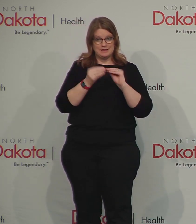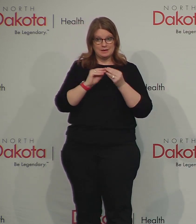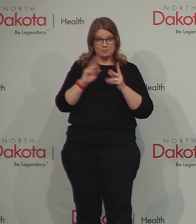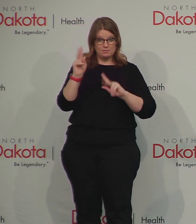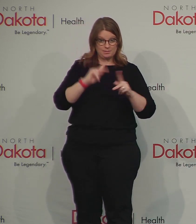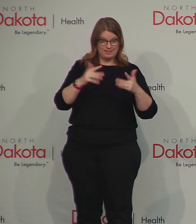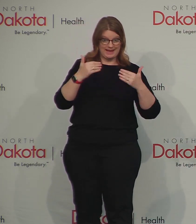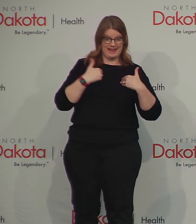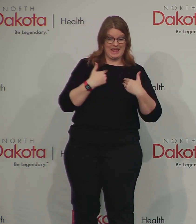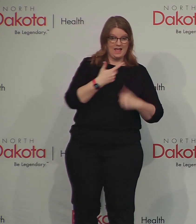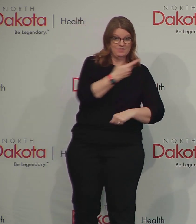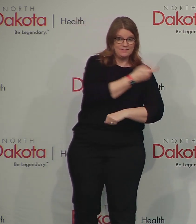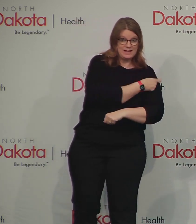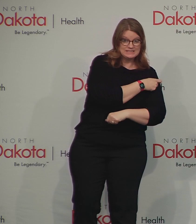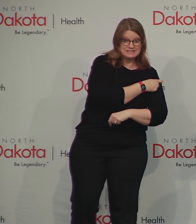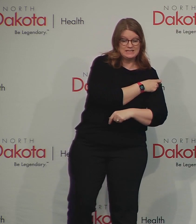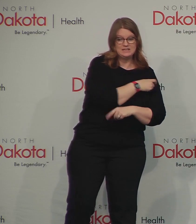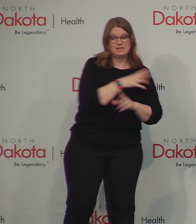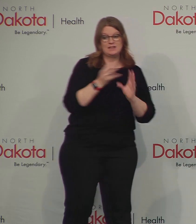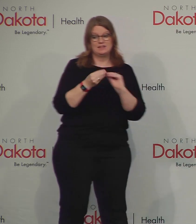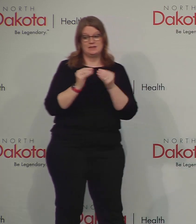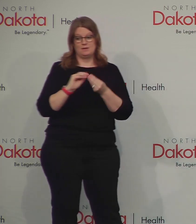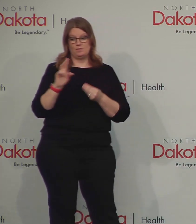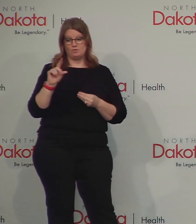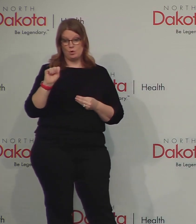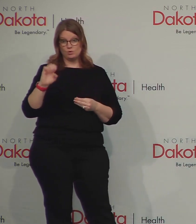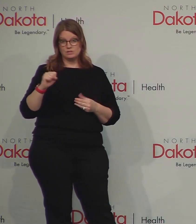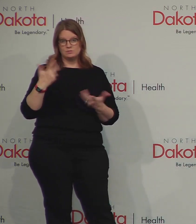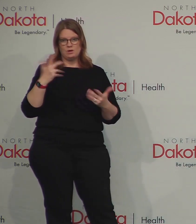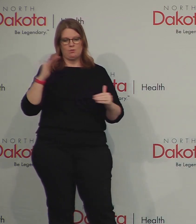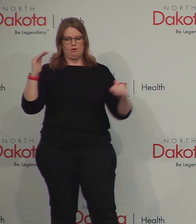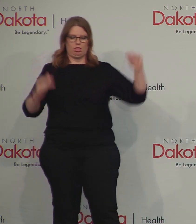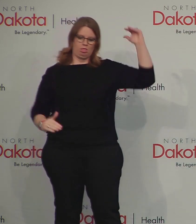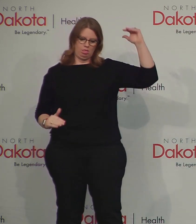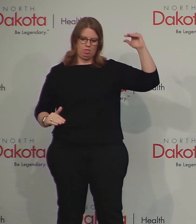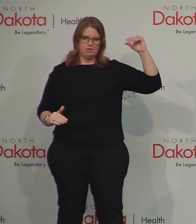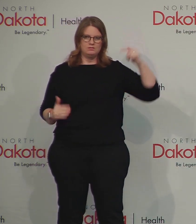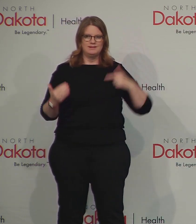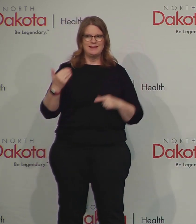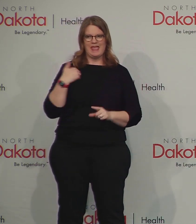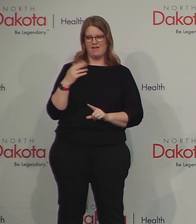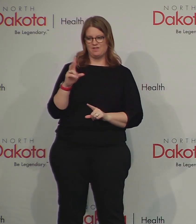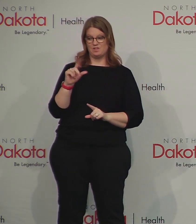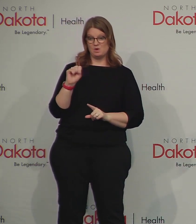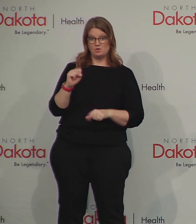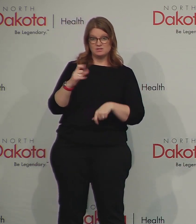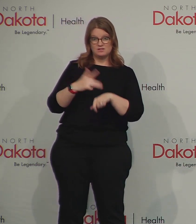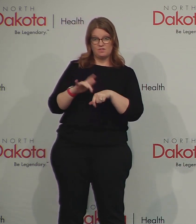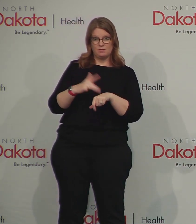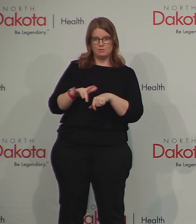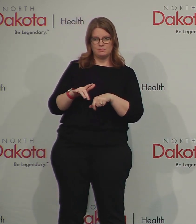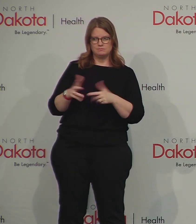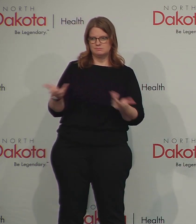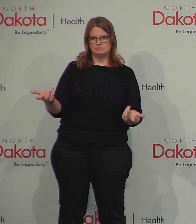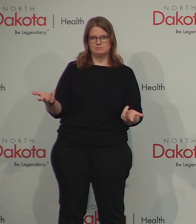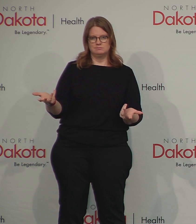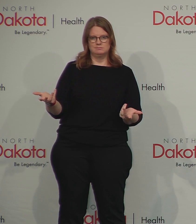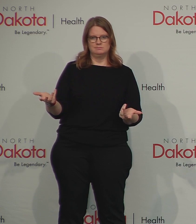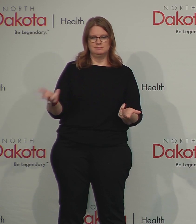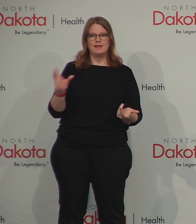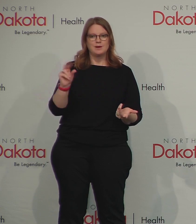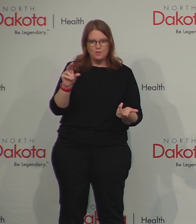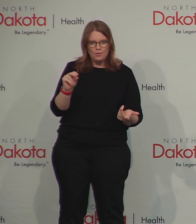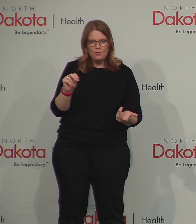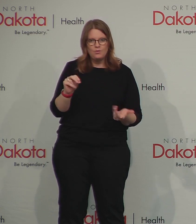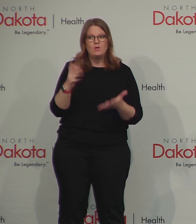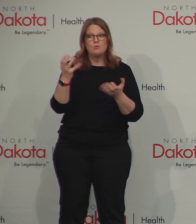received the vaccine and the number of doses we have in our state. Having doses in the state does nothing for us. Getting people